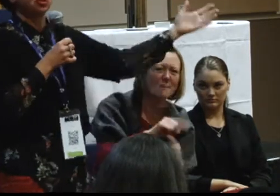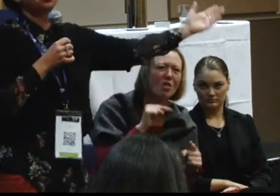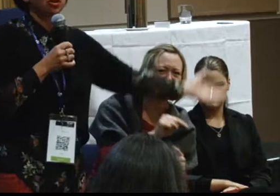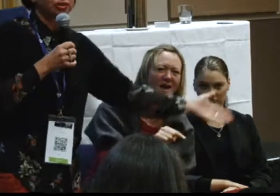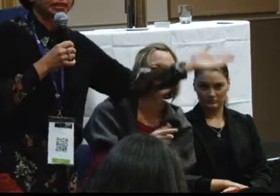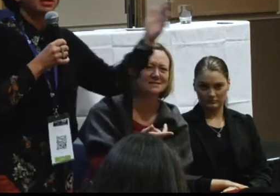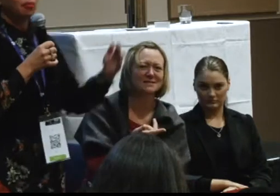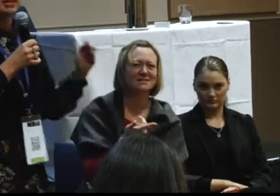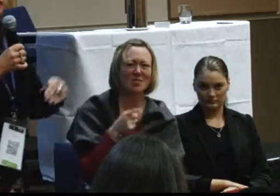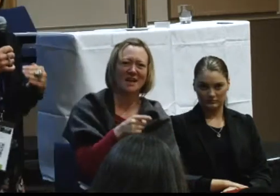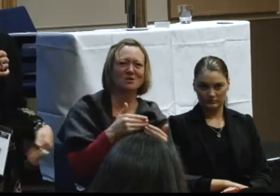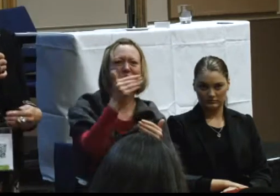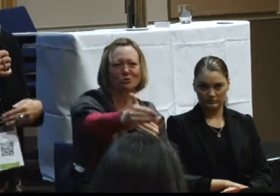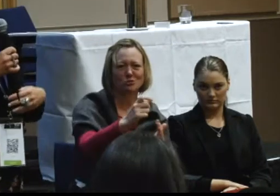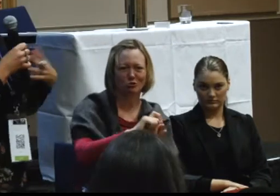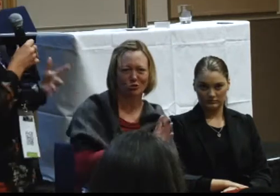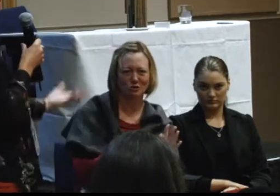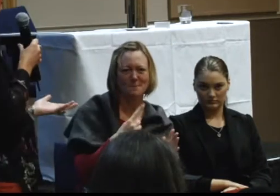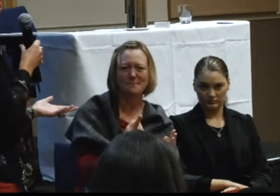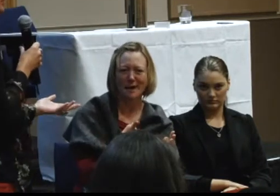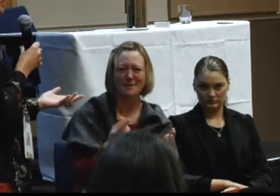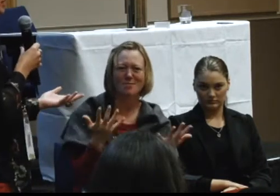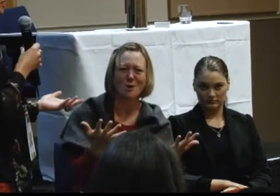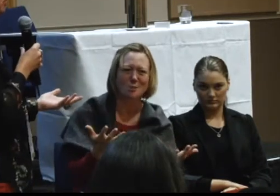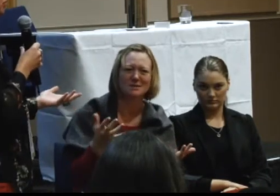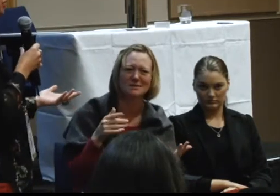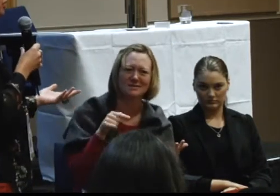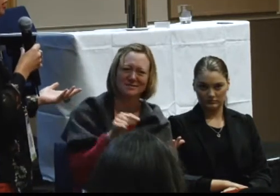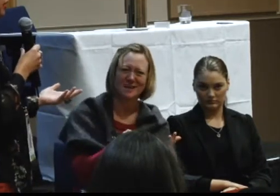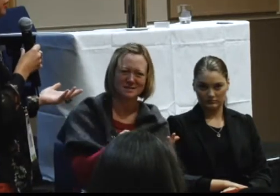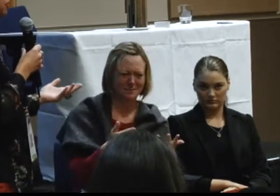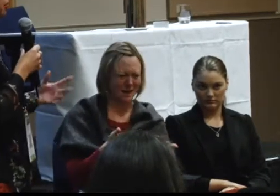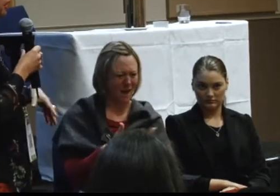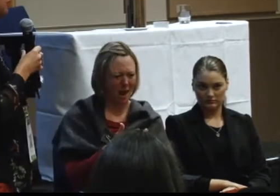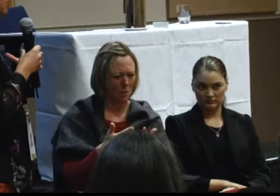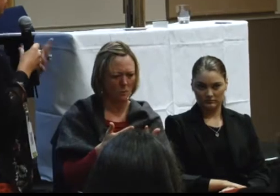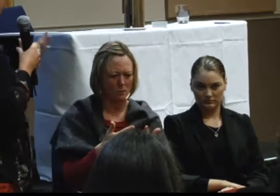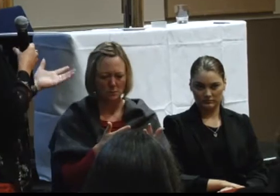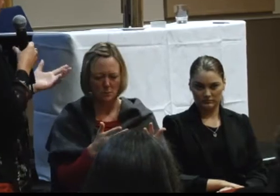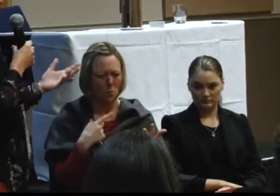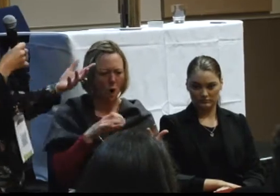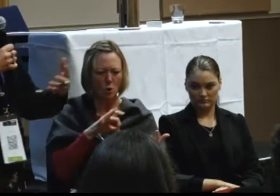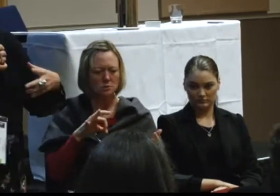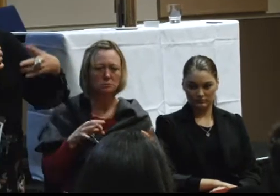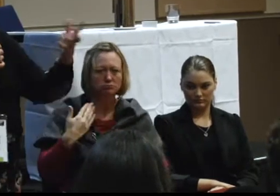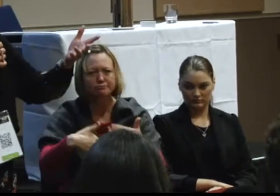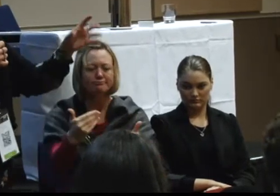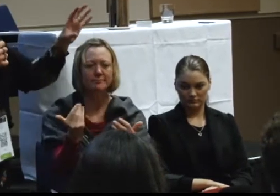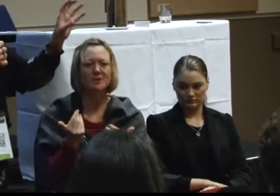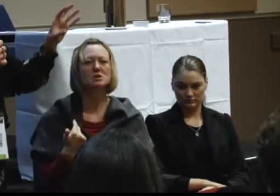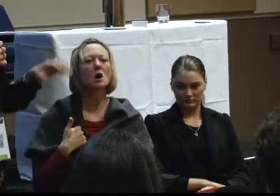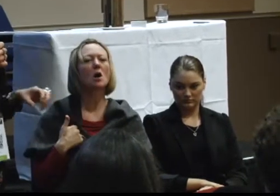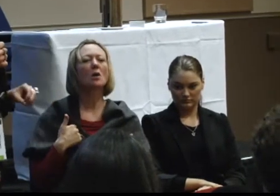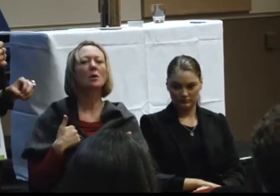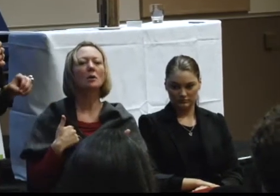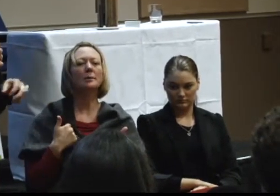that's a long-term project. But in the meantime, what's stopping us actually getting on and doing something about this myself? So I'm involved in one of Paul